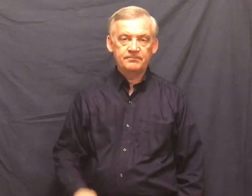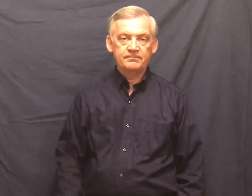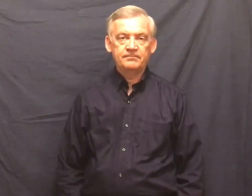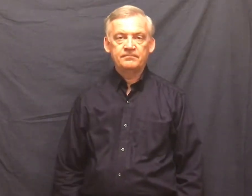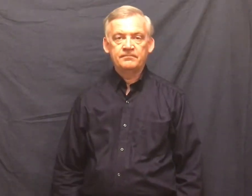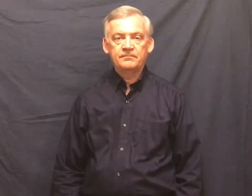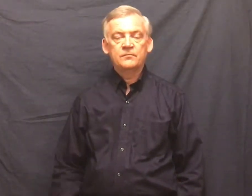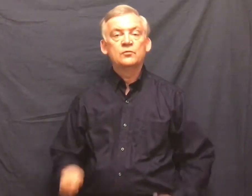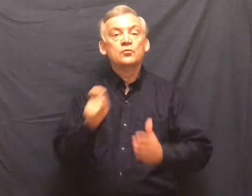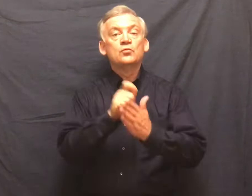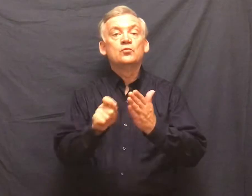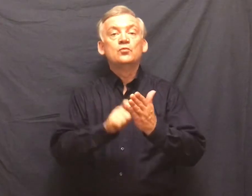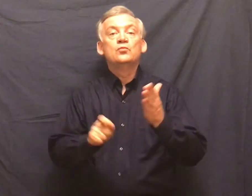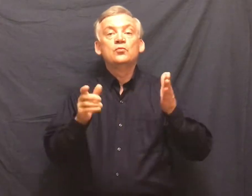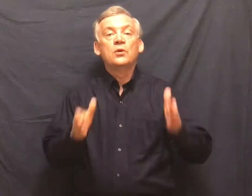by John Steinbeck.